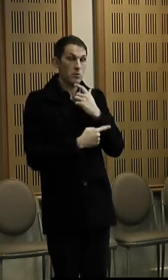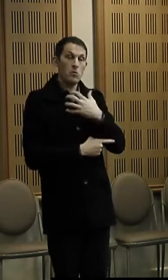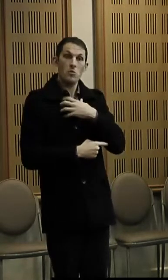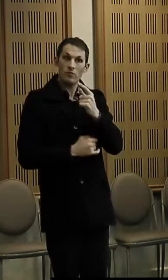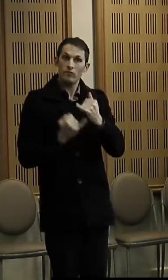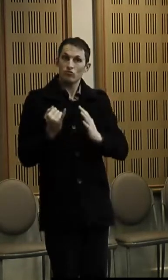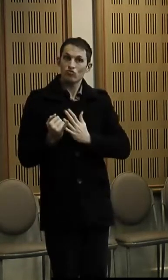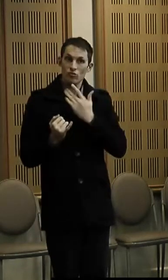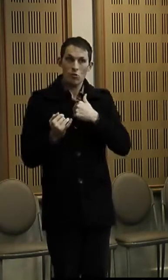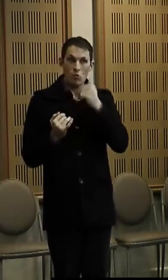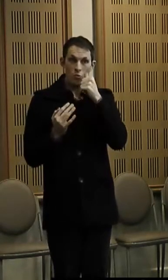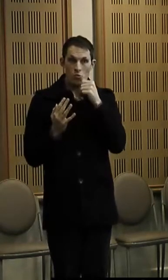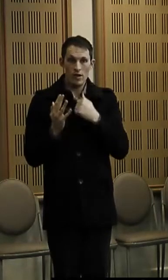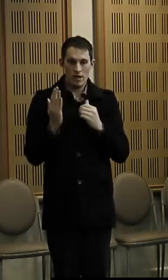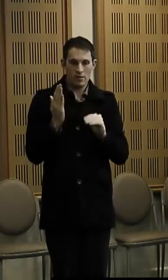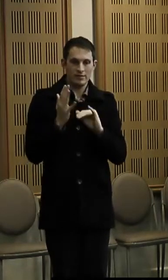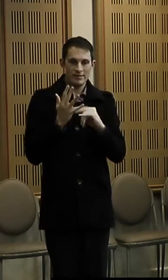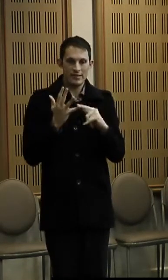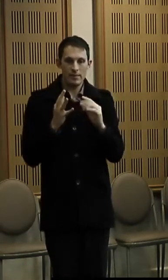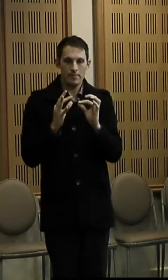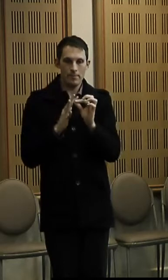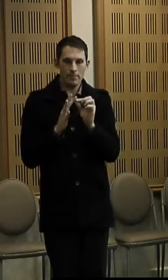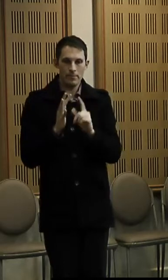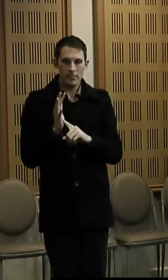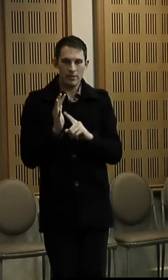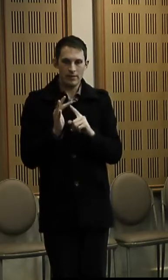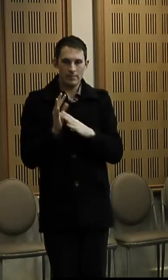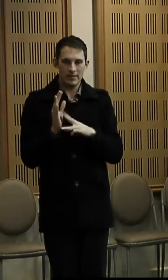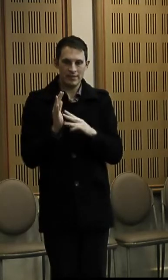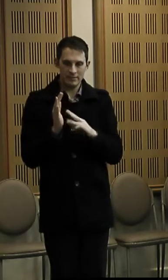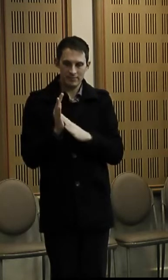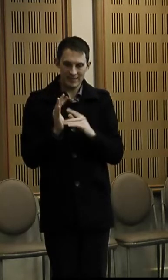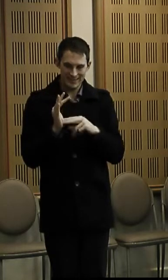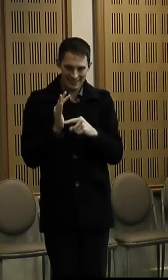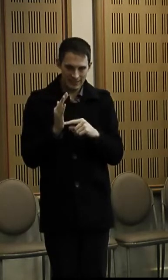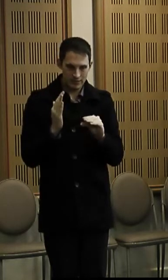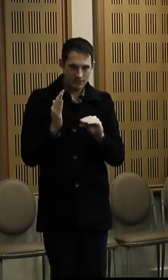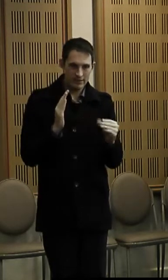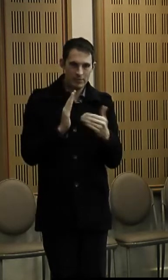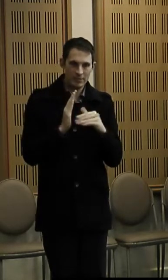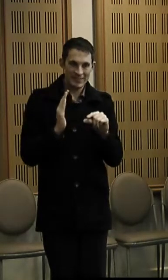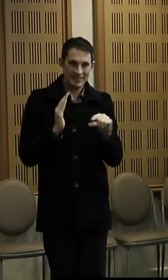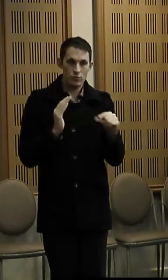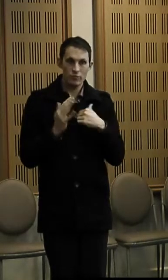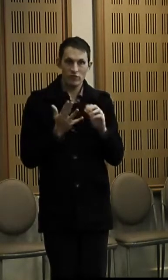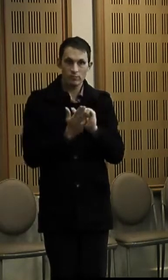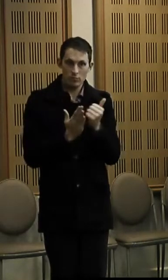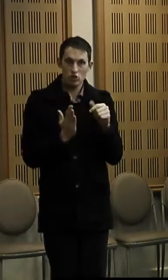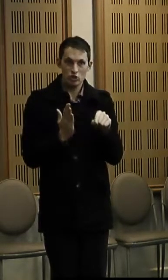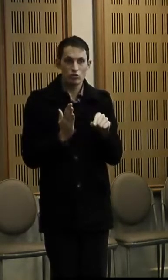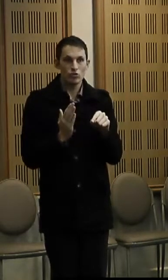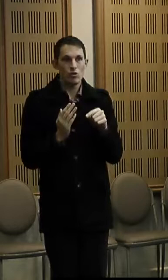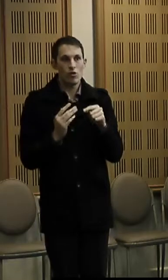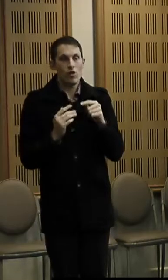our supplement, so I've only just presented the high-level findings from the VicHealth Indicators survey, but we have actually published a supplement, but it talks about the